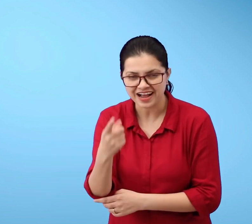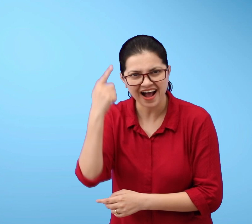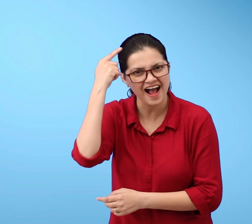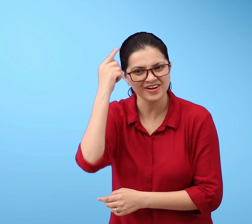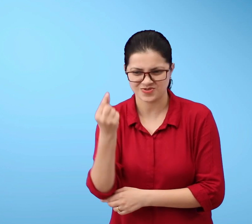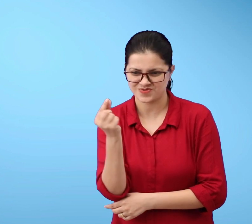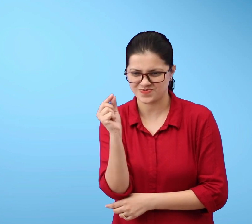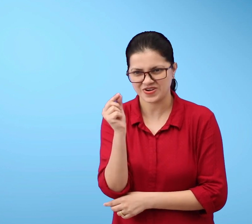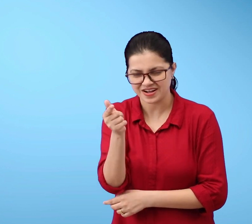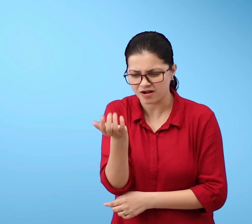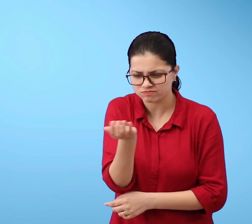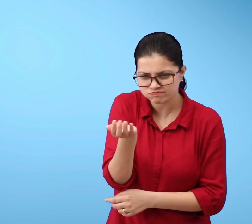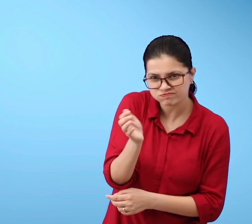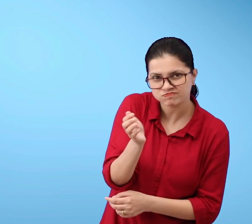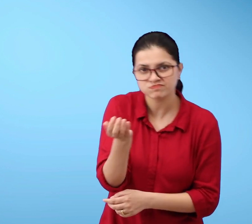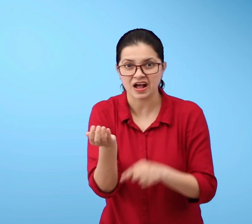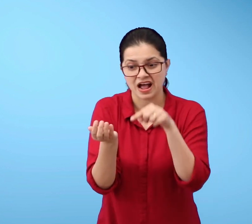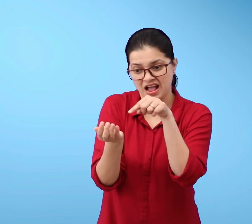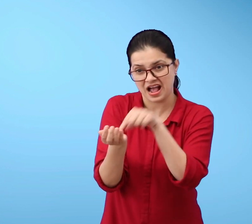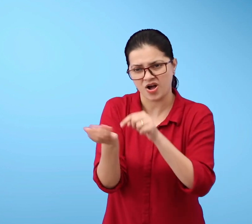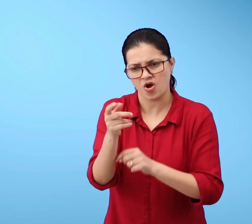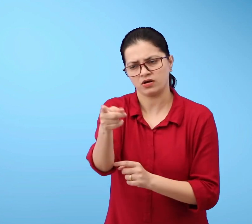"Bring me a handful of mustard seeds,